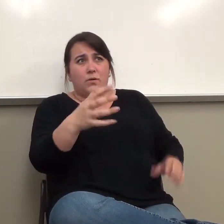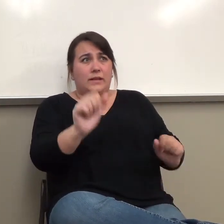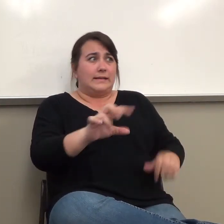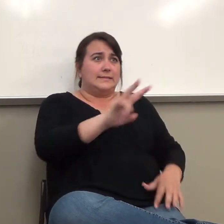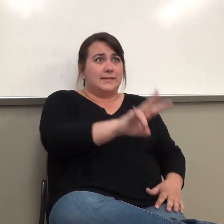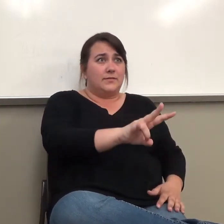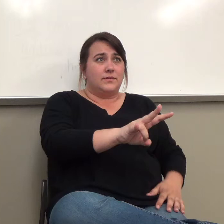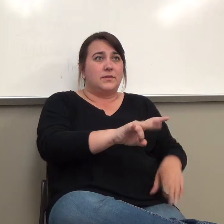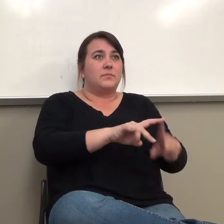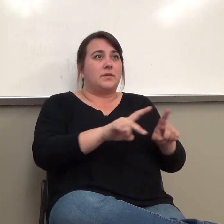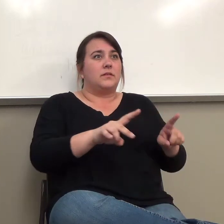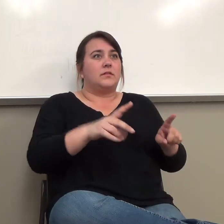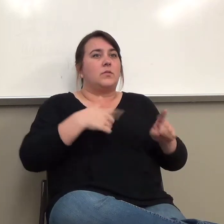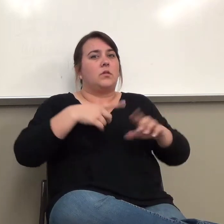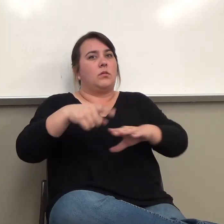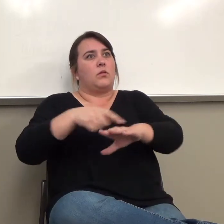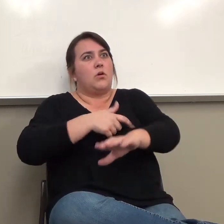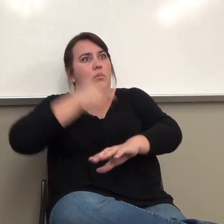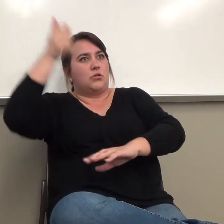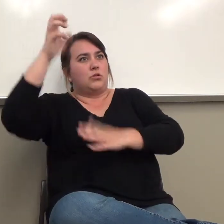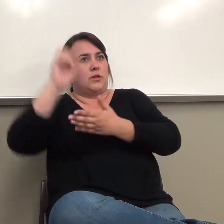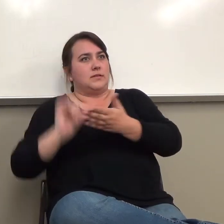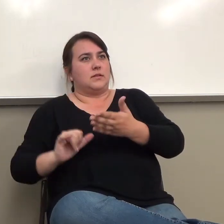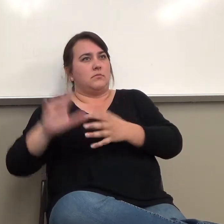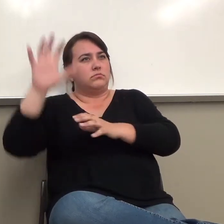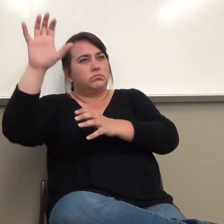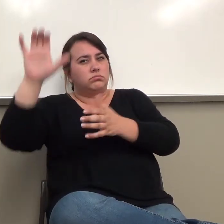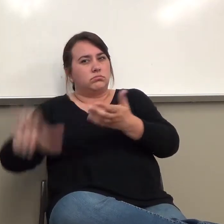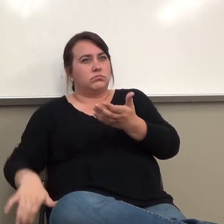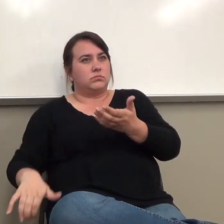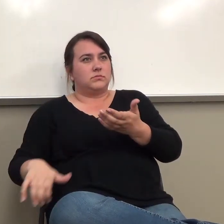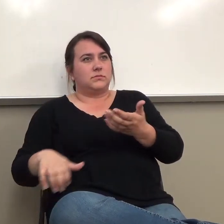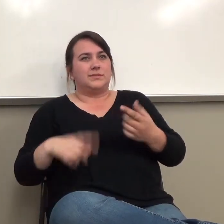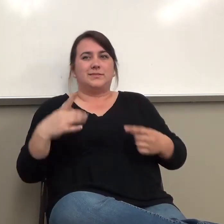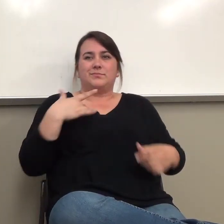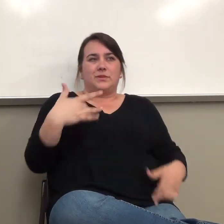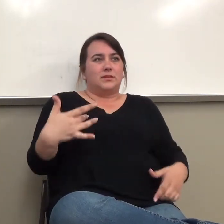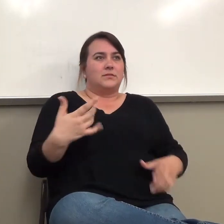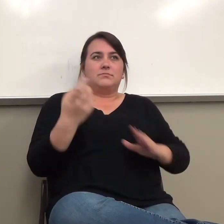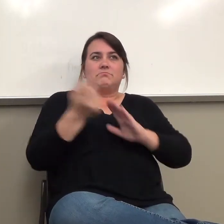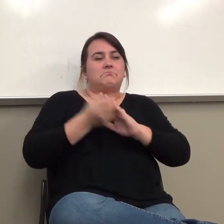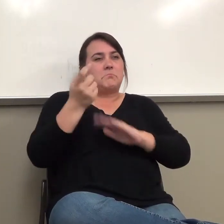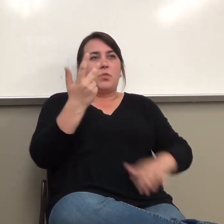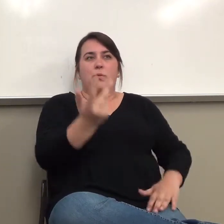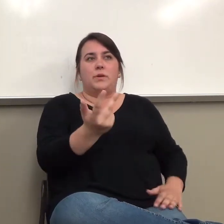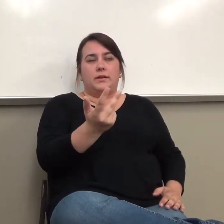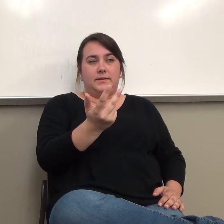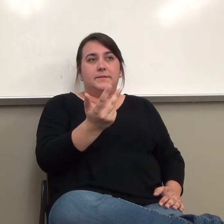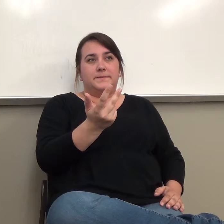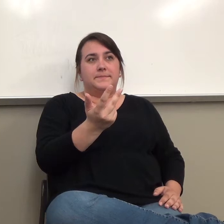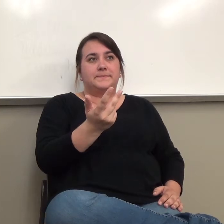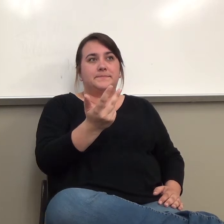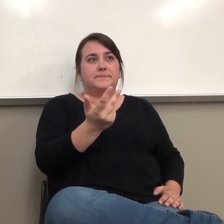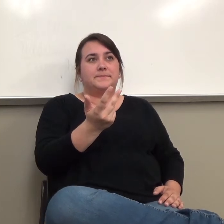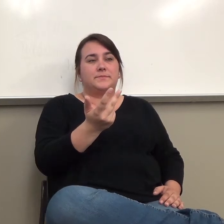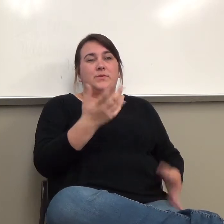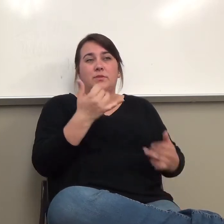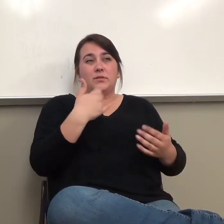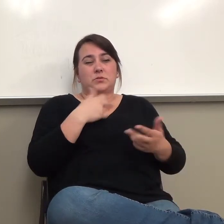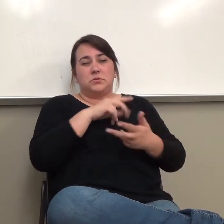but that's going to be a bigger paper. That's going to make your paper longer. Right now, we just are looking at the 5-paragraph